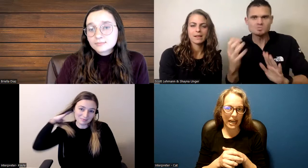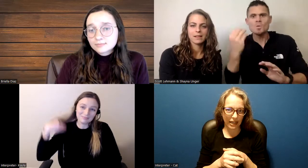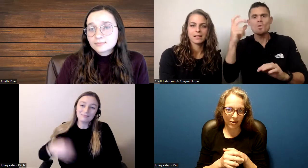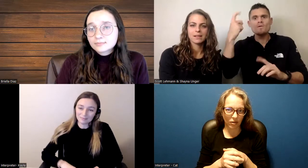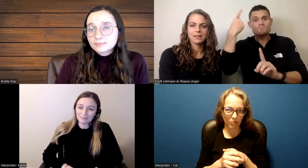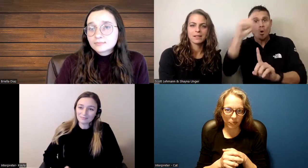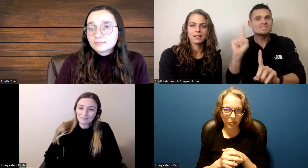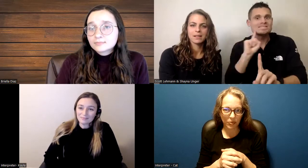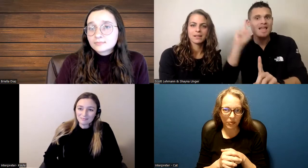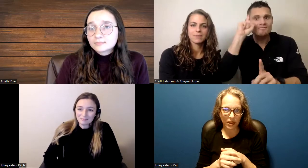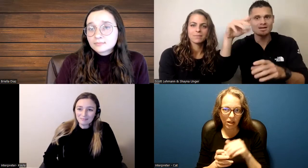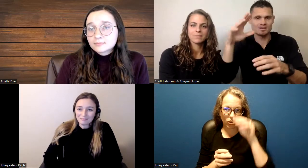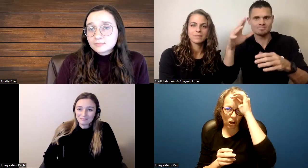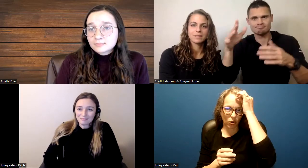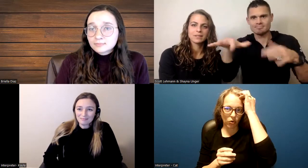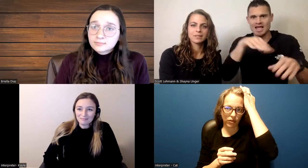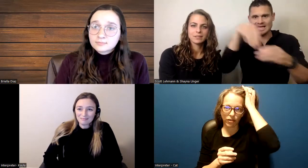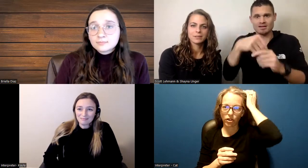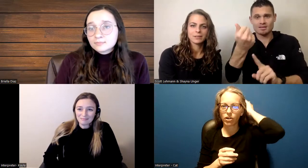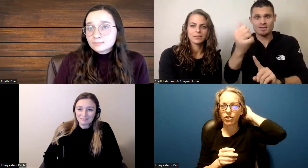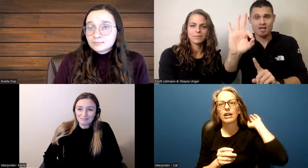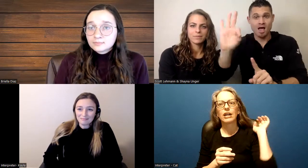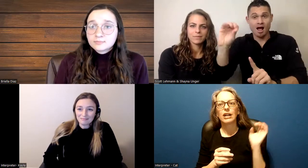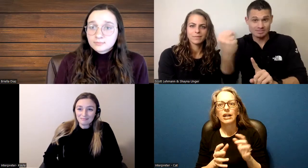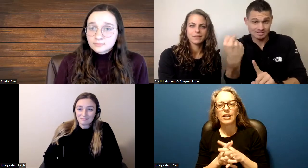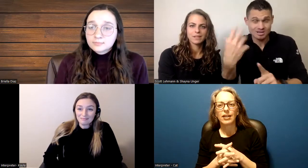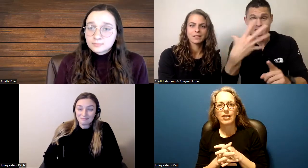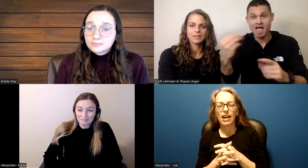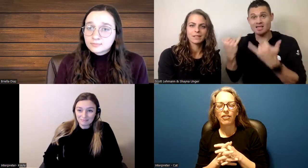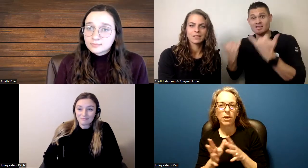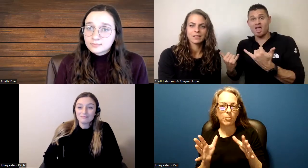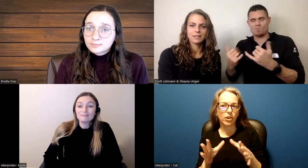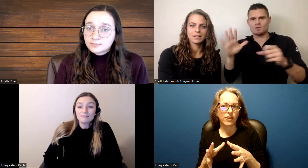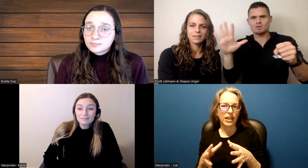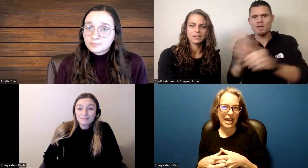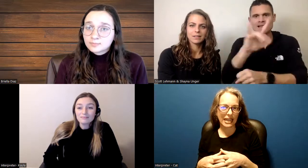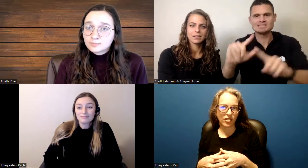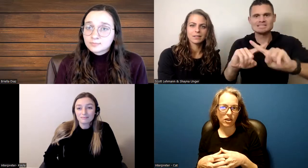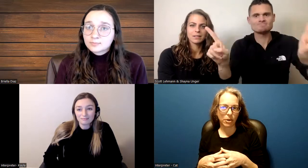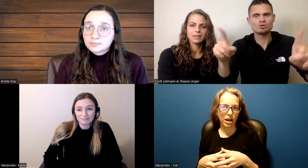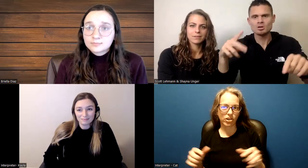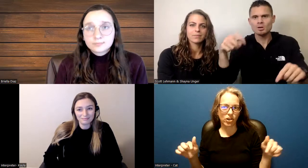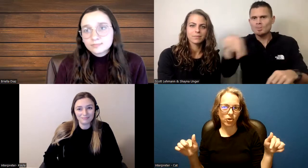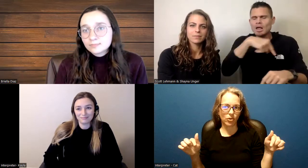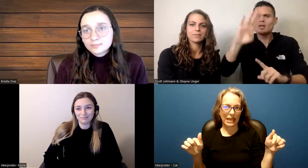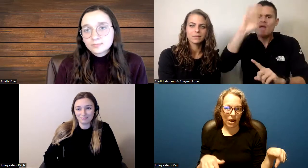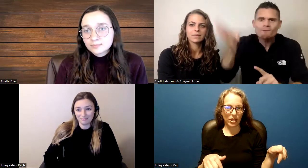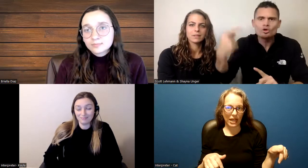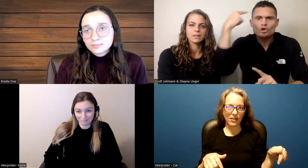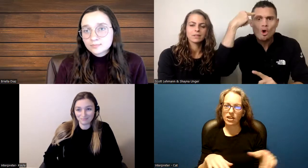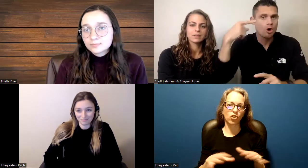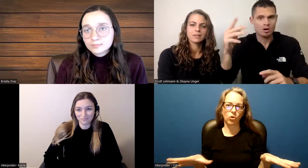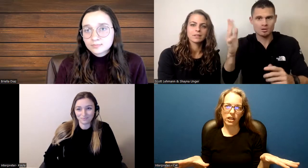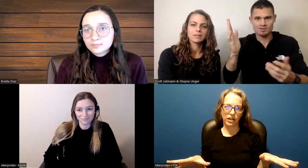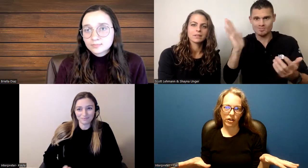in the 90s. So for deaf people in the 90s compared to